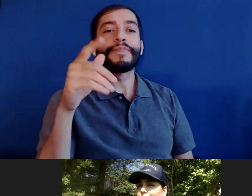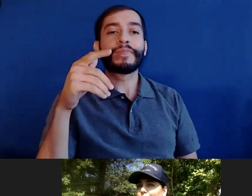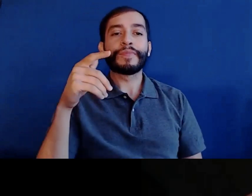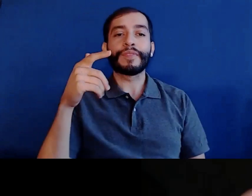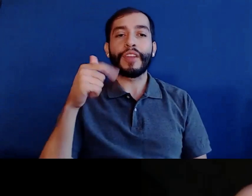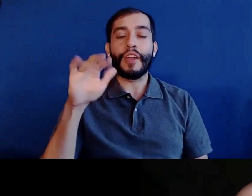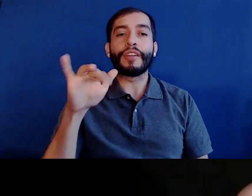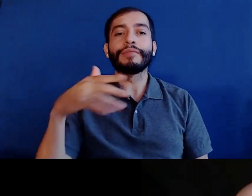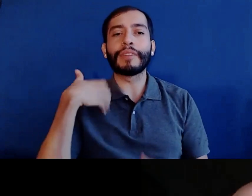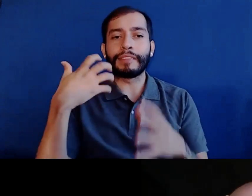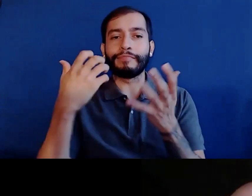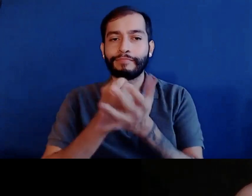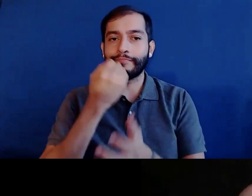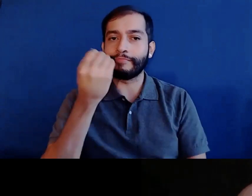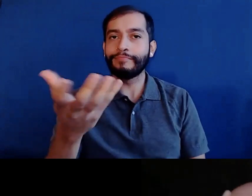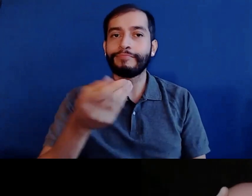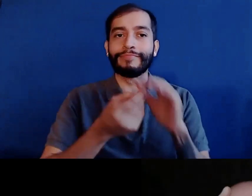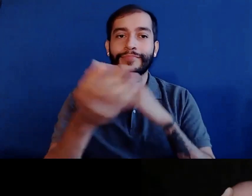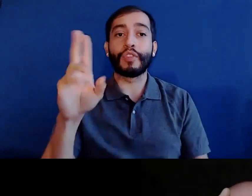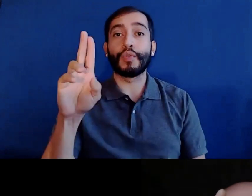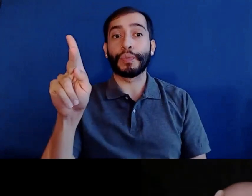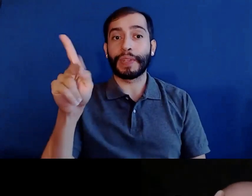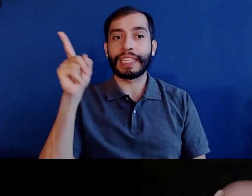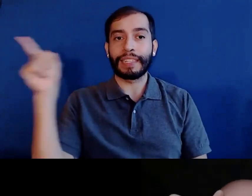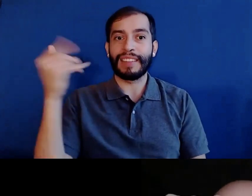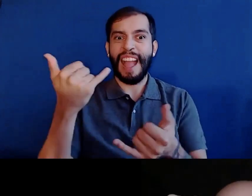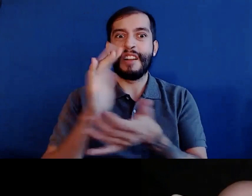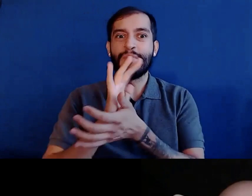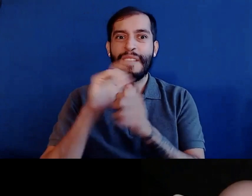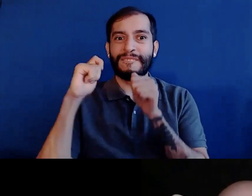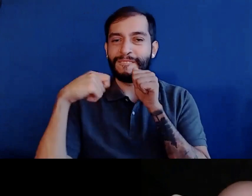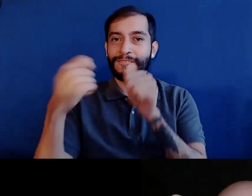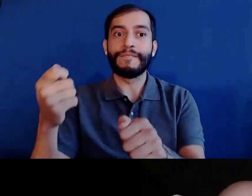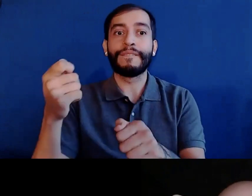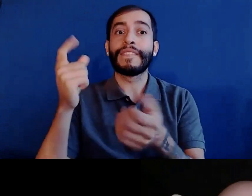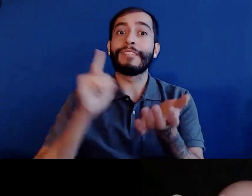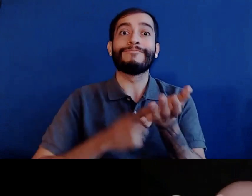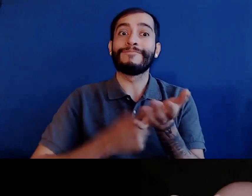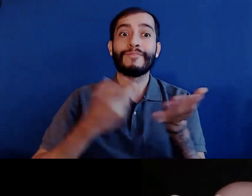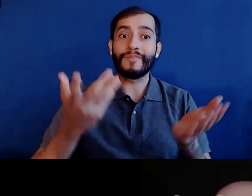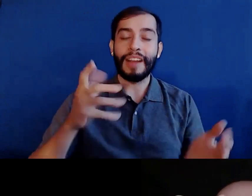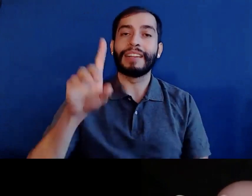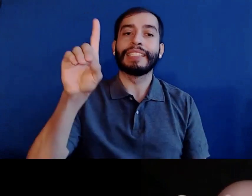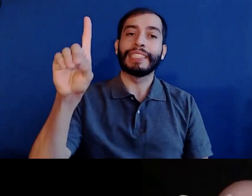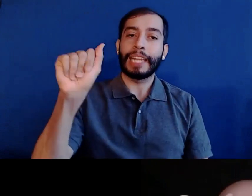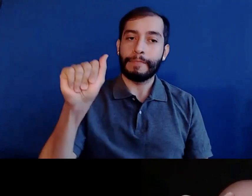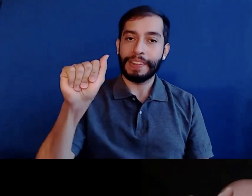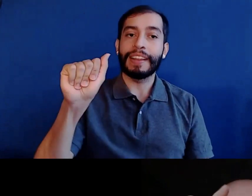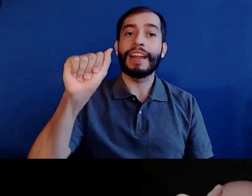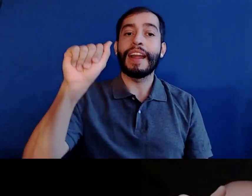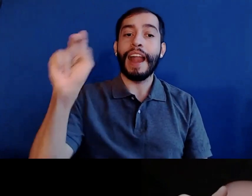is about the development of DAN, Disability Action Network, in the UK, and it's focusing on the 2